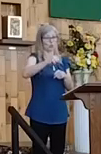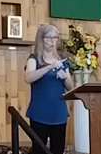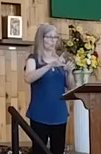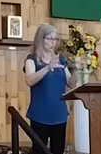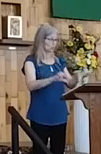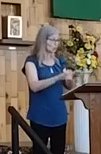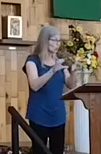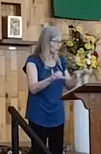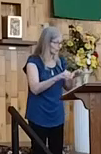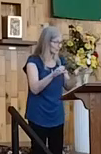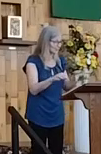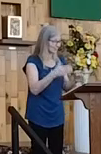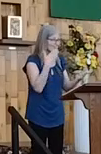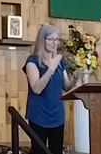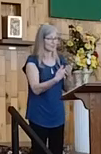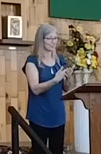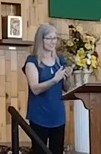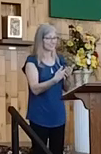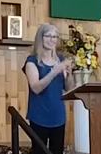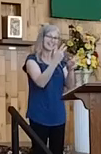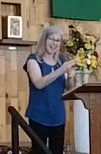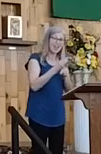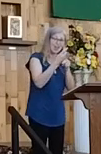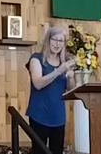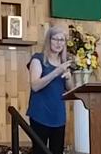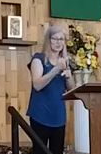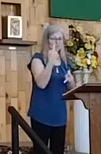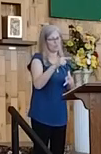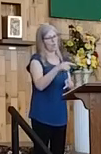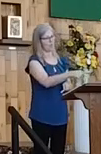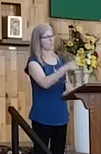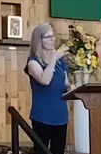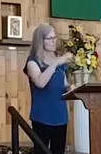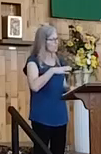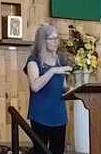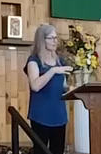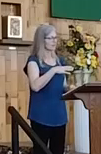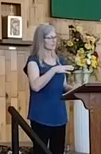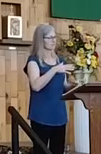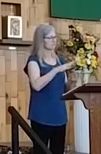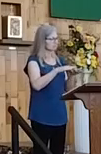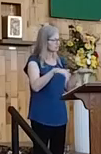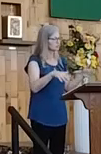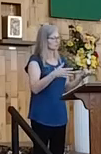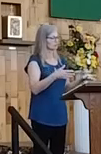doers of good, carers of the widows and the orphans of today.